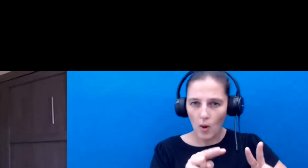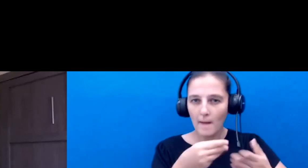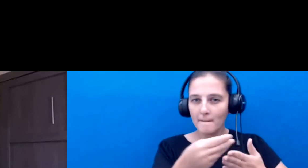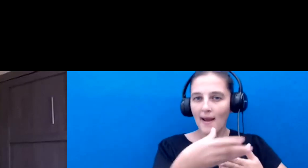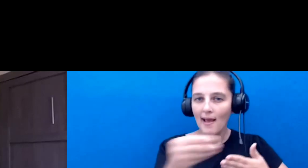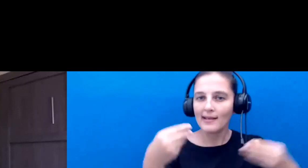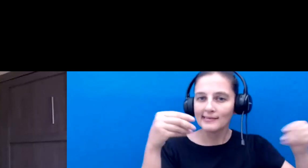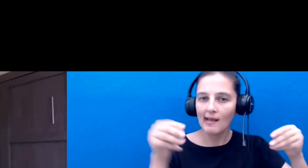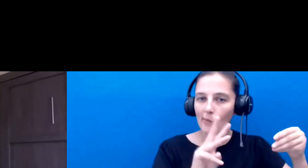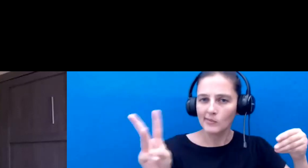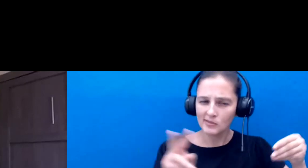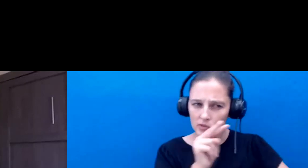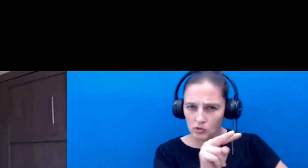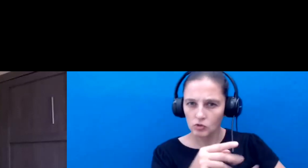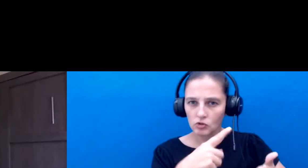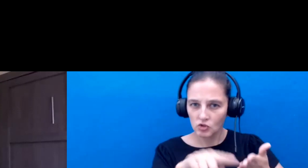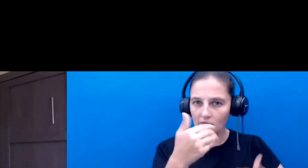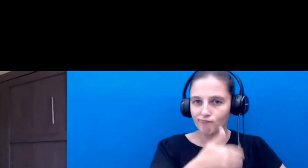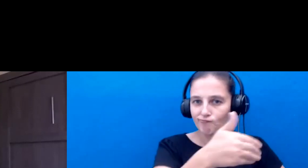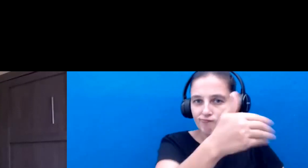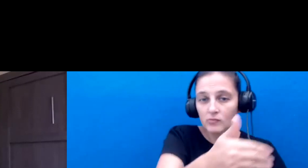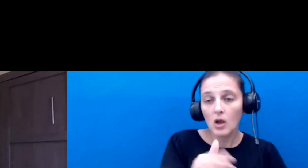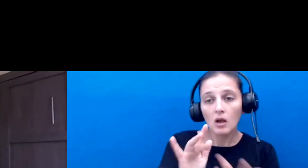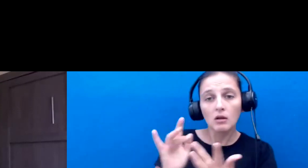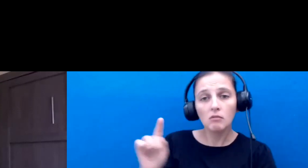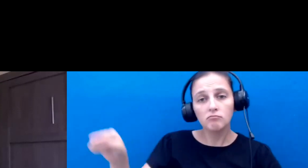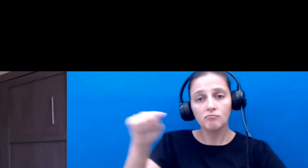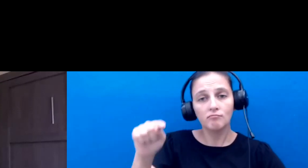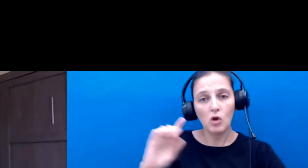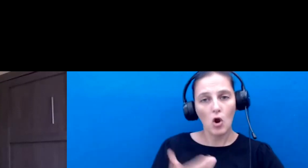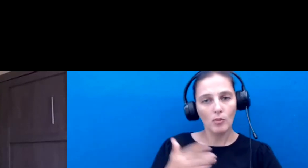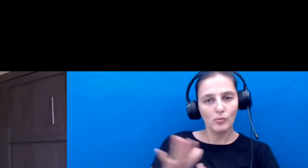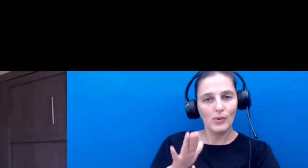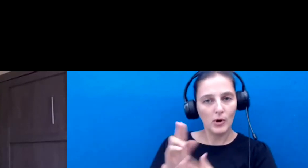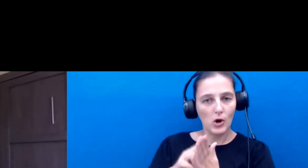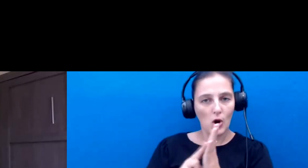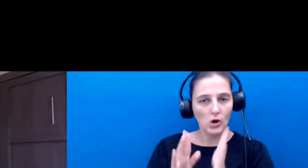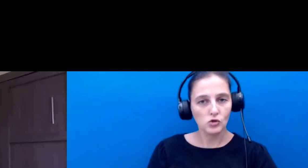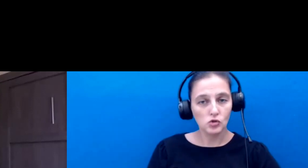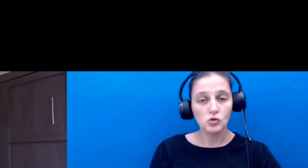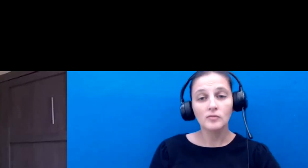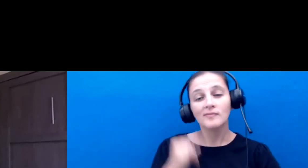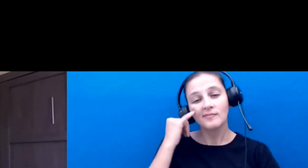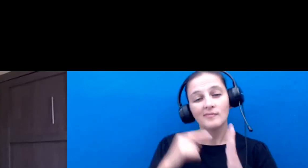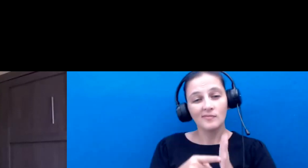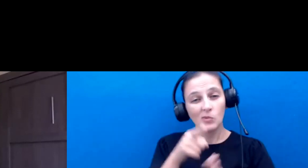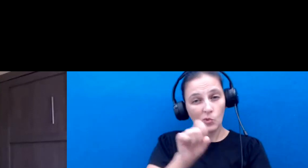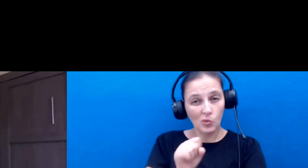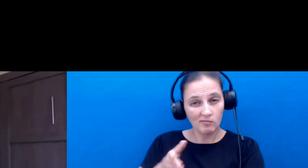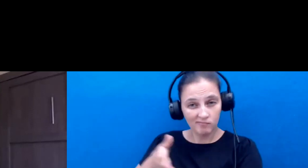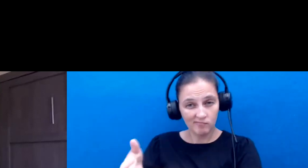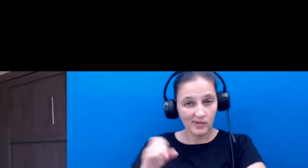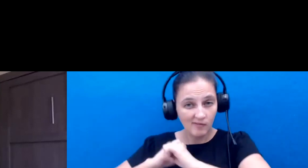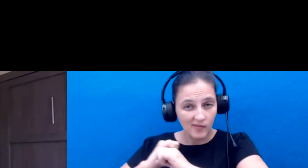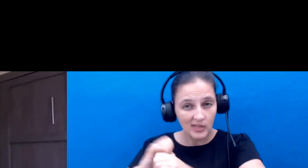and reach out to prime contractors as well. So if you work in a particular segment of the defense industry or